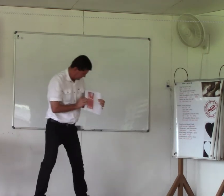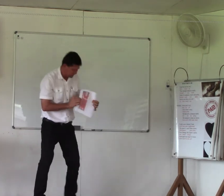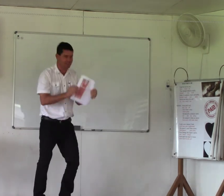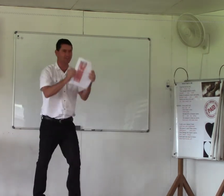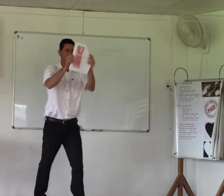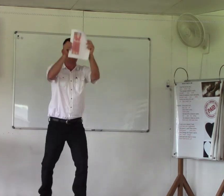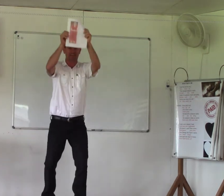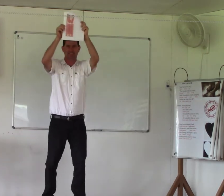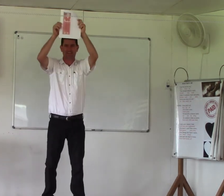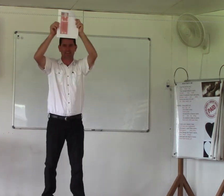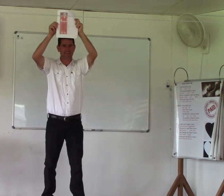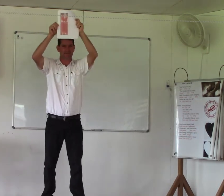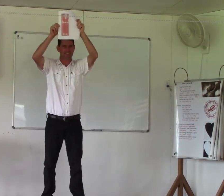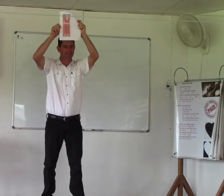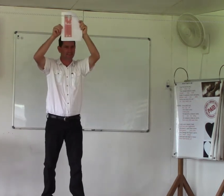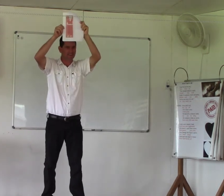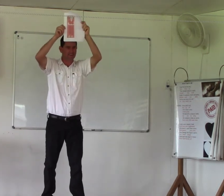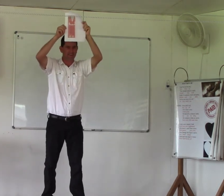This one here.